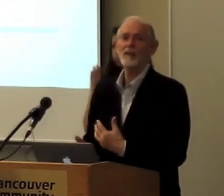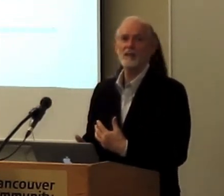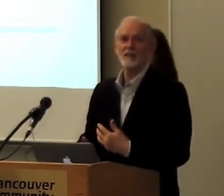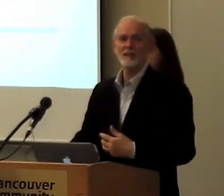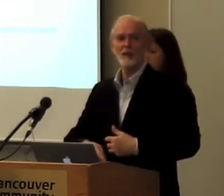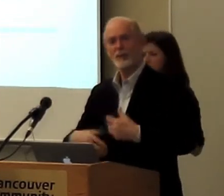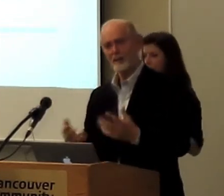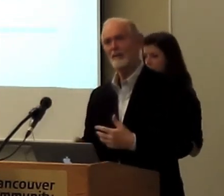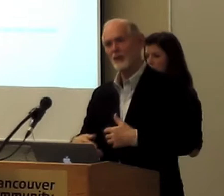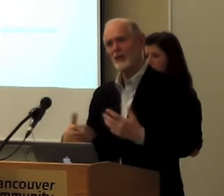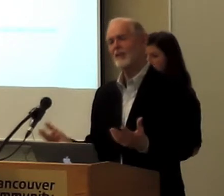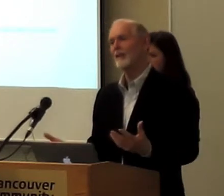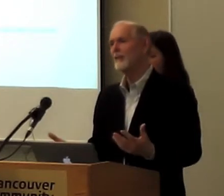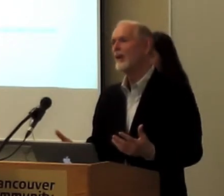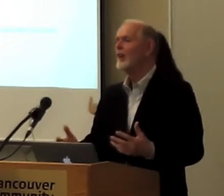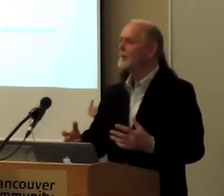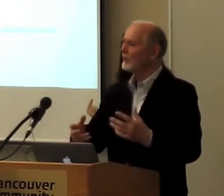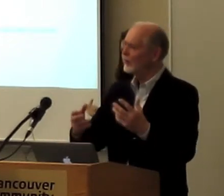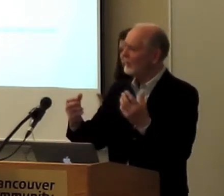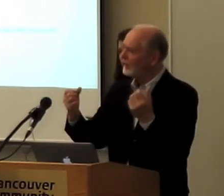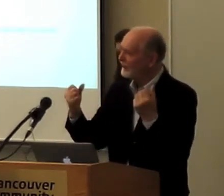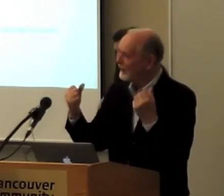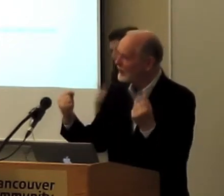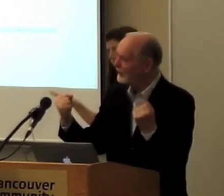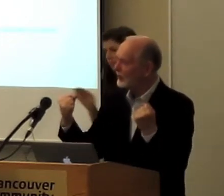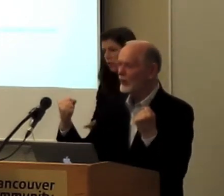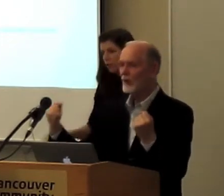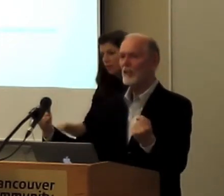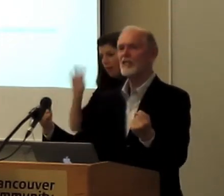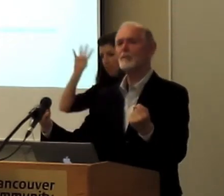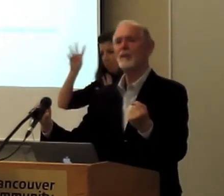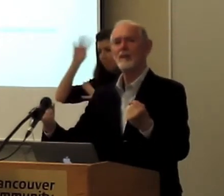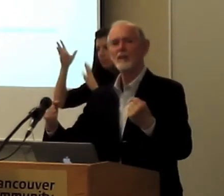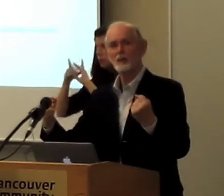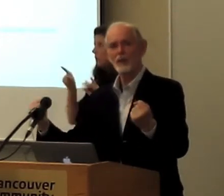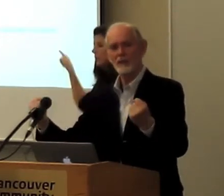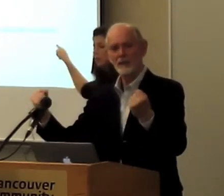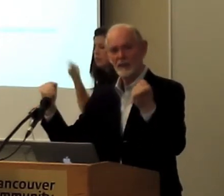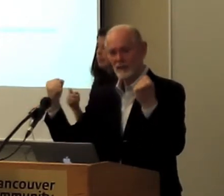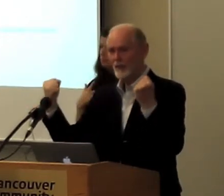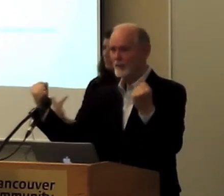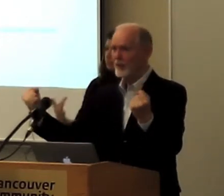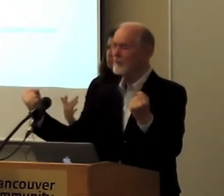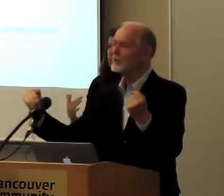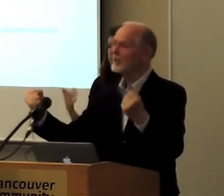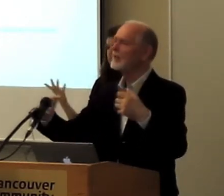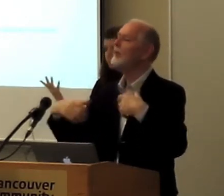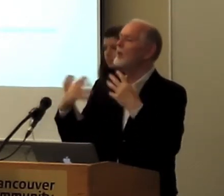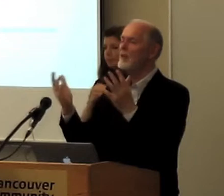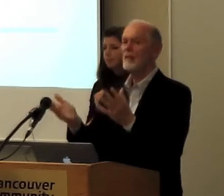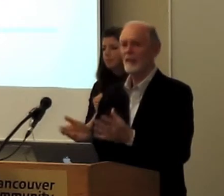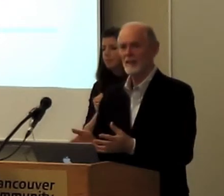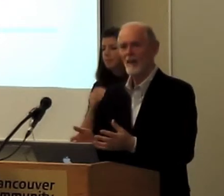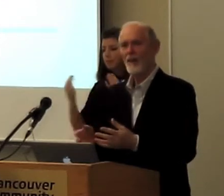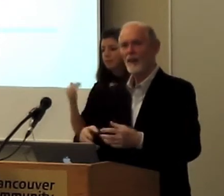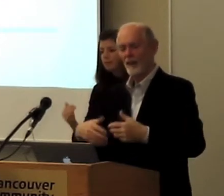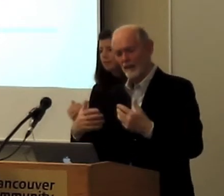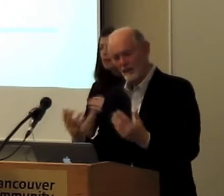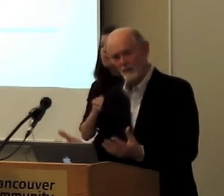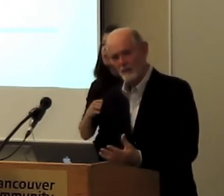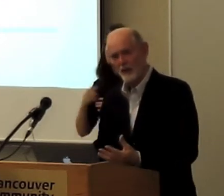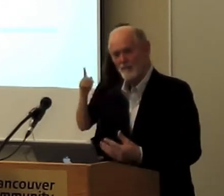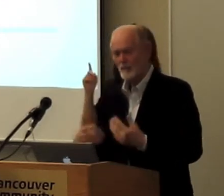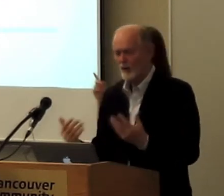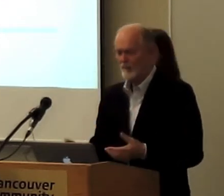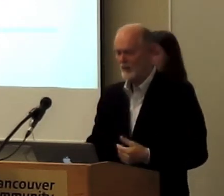Grimm fairy stories, that we want to persist in. But we, first of all, grasp the world in terms of the opposites, and then we mediate